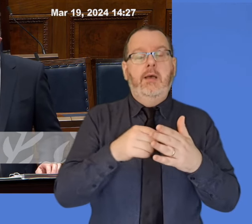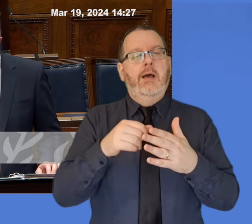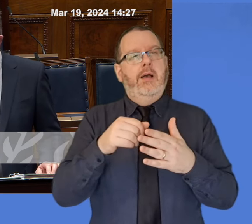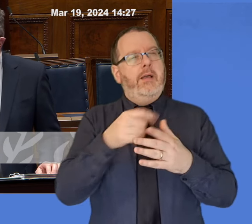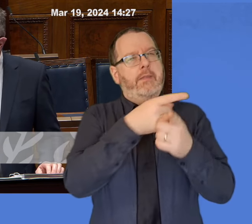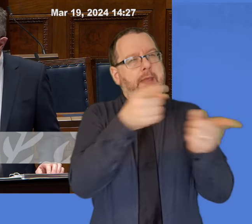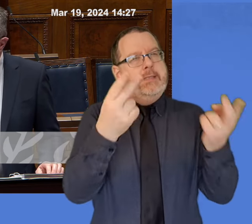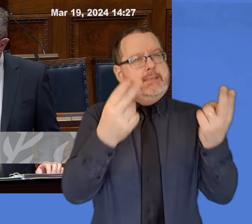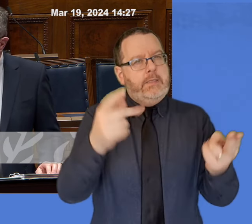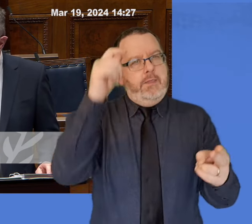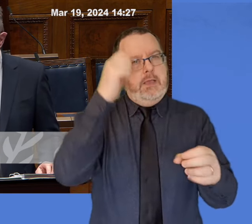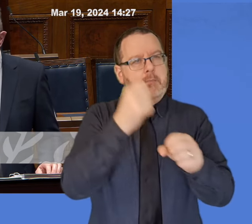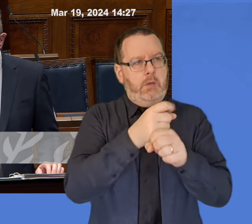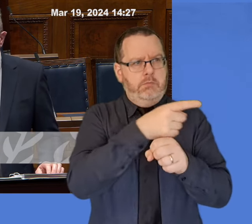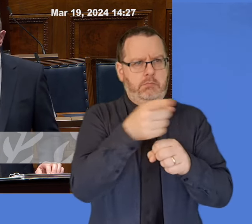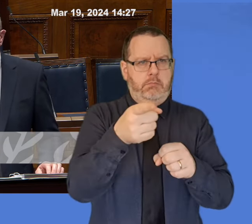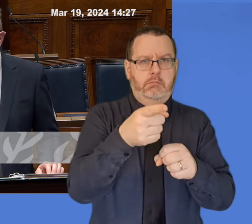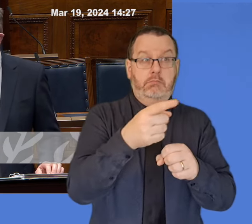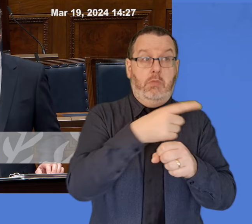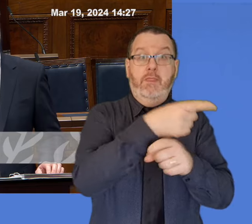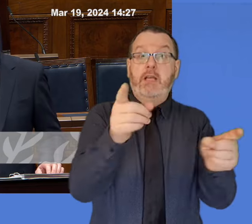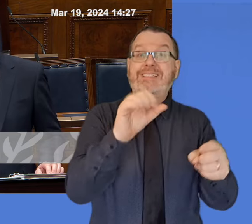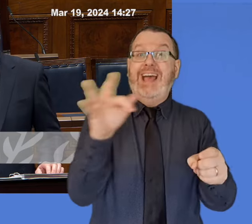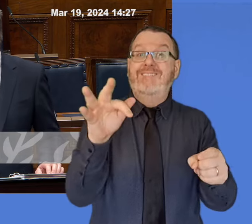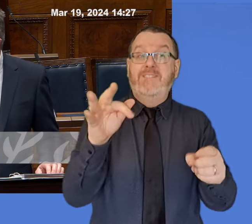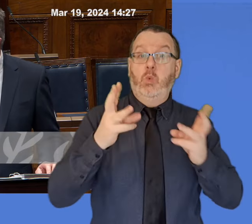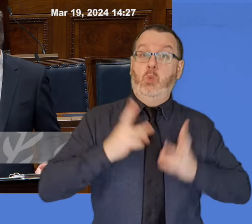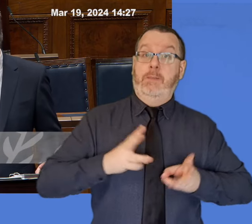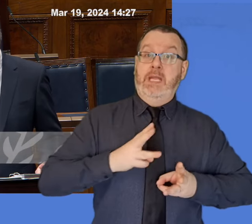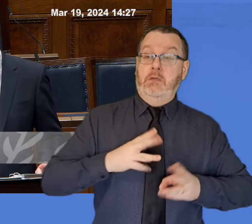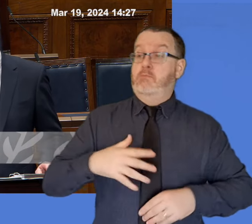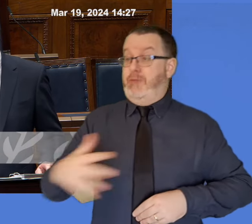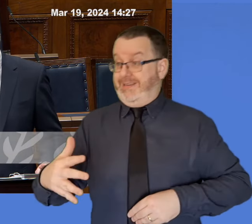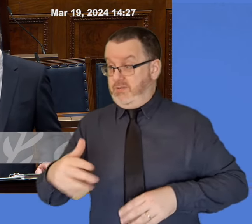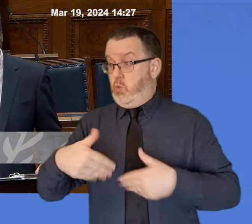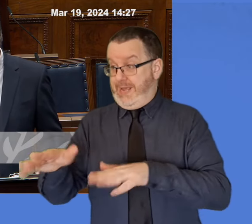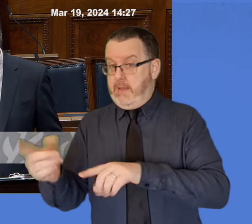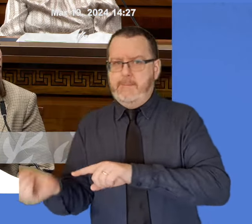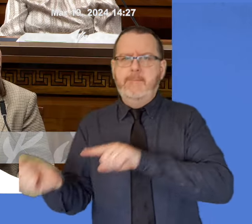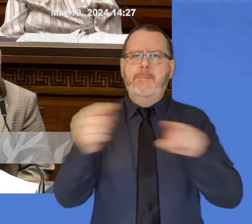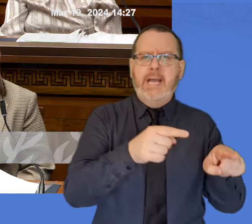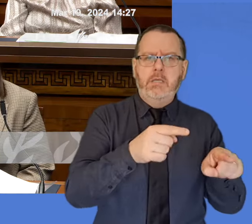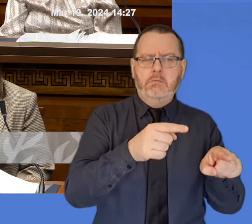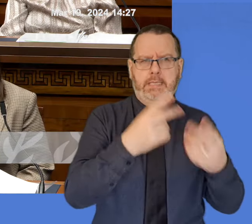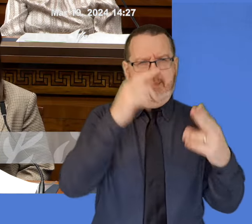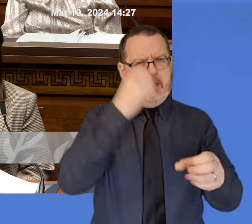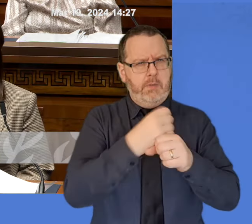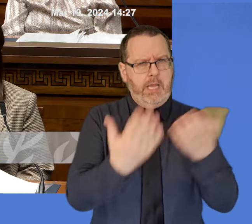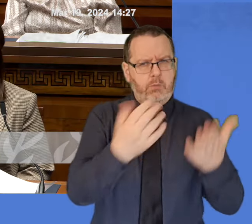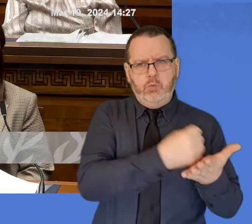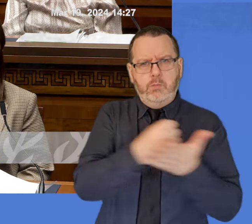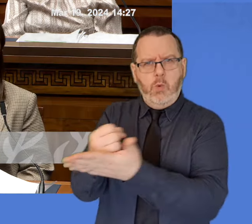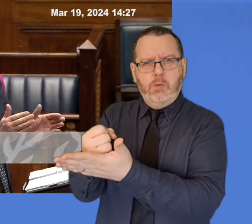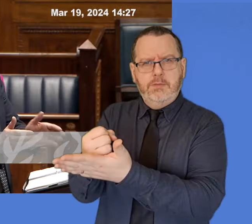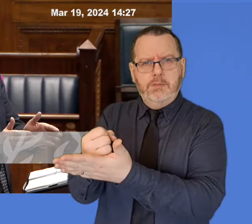with business, I also think that employers themselves need to consider how they allow particularly women to re-access work. Because if it's an all or